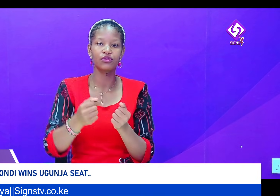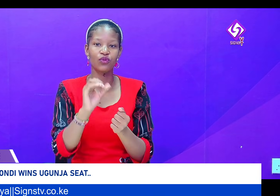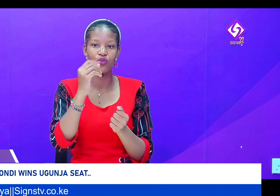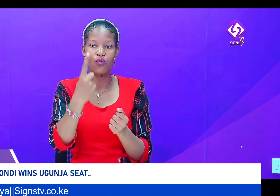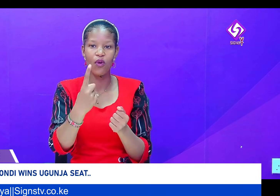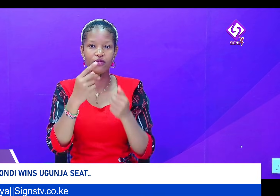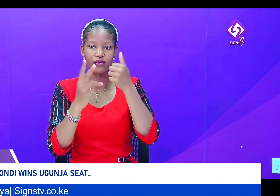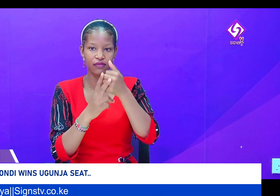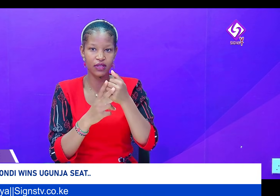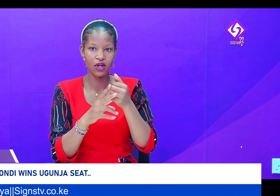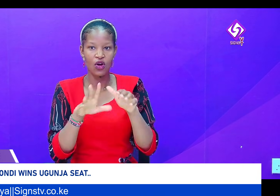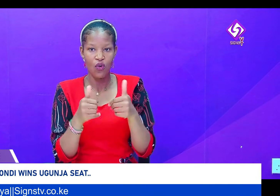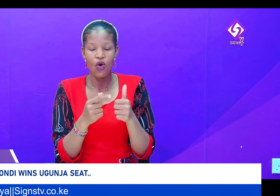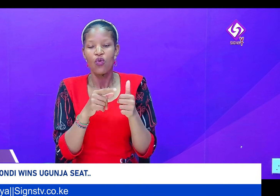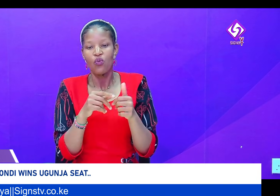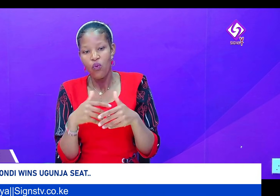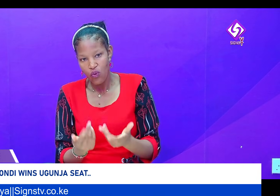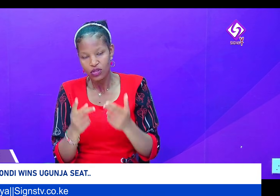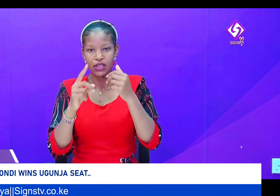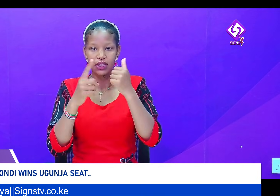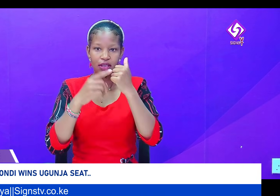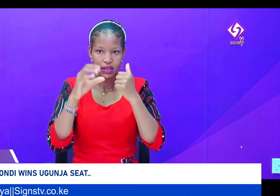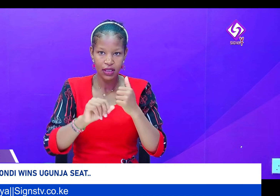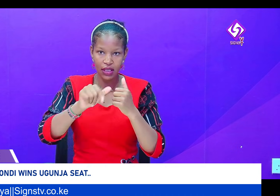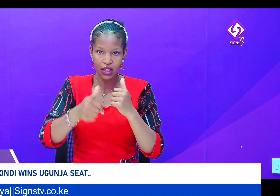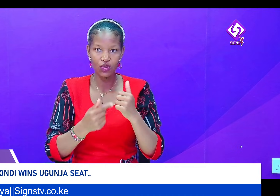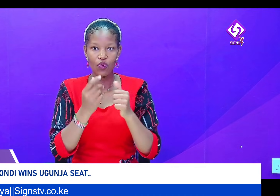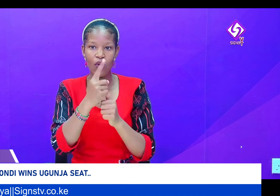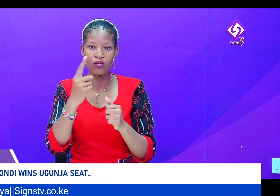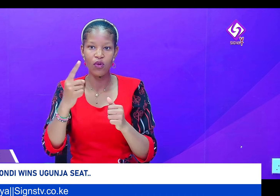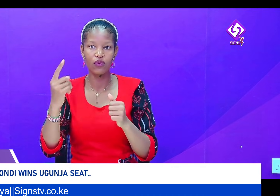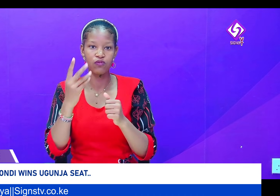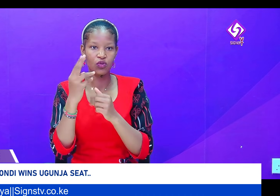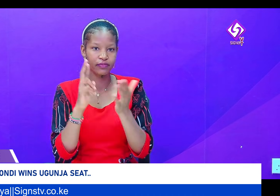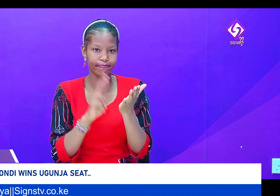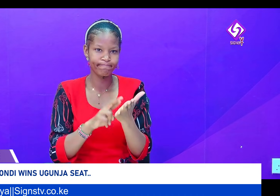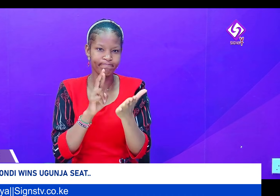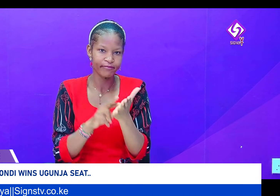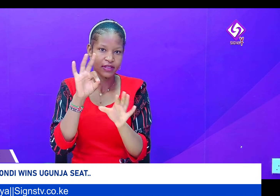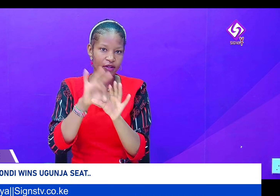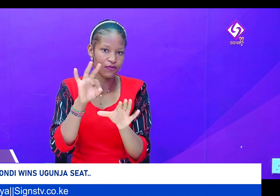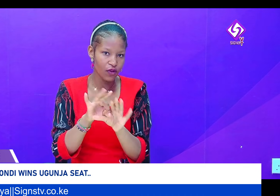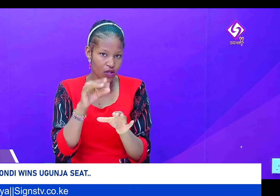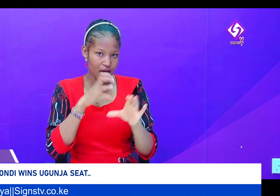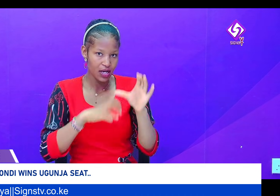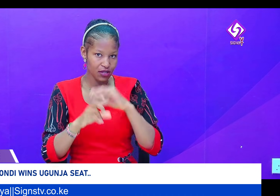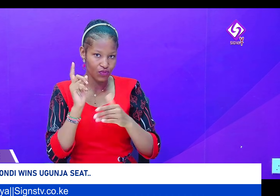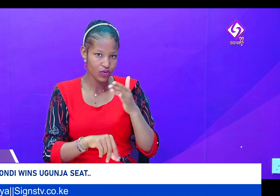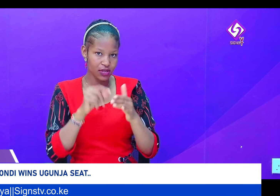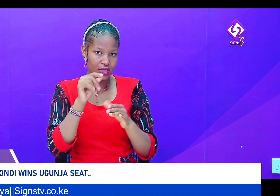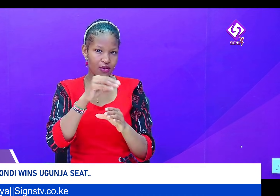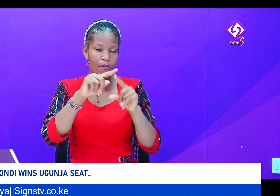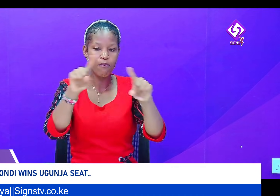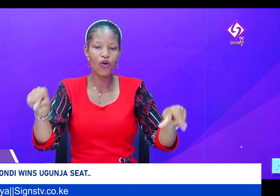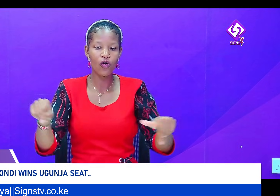voter turnout with 15,017 of 60,114 registered voters casting